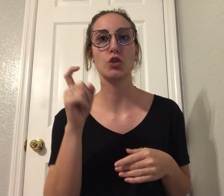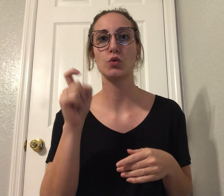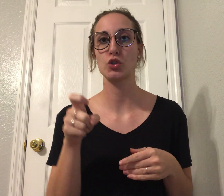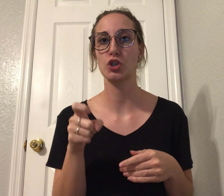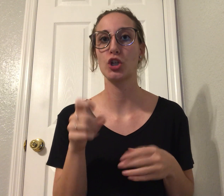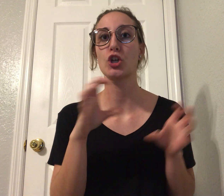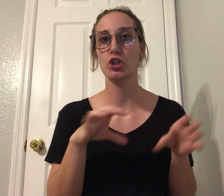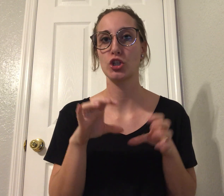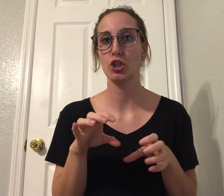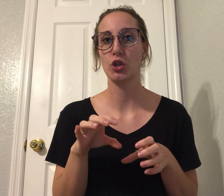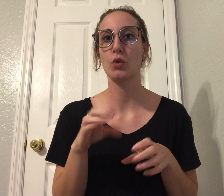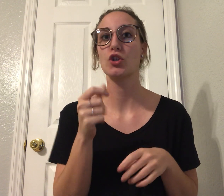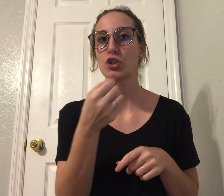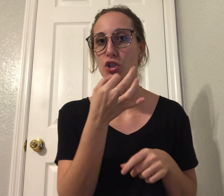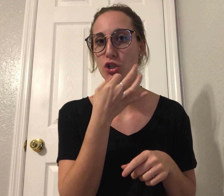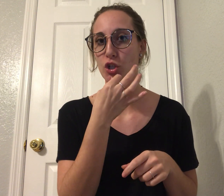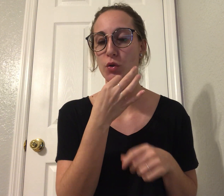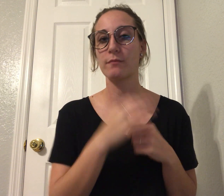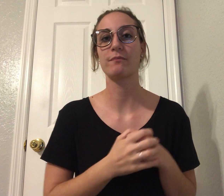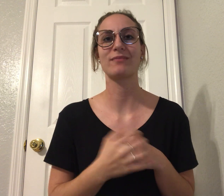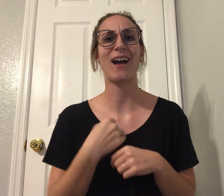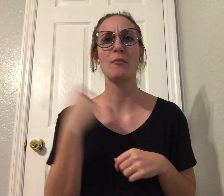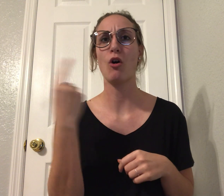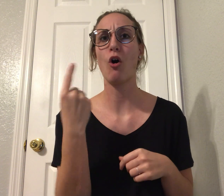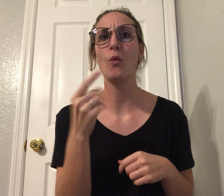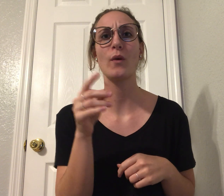to give you. Things you can implement,